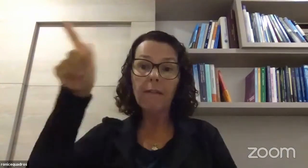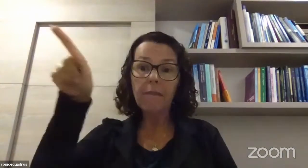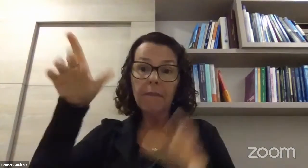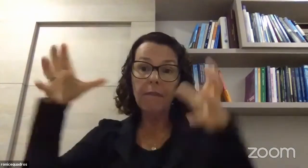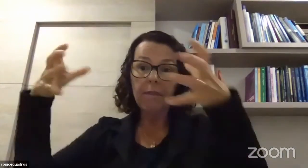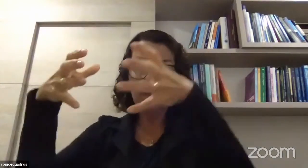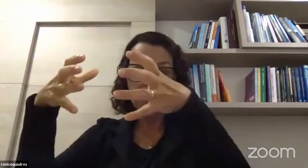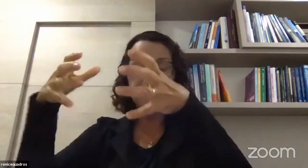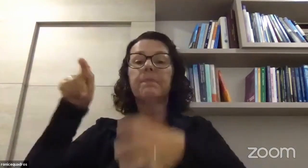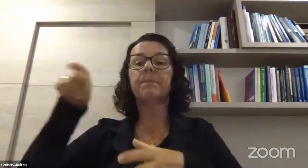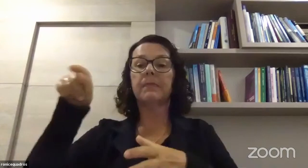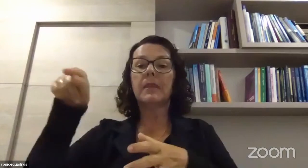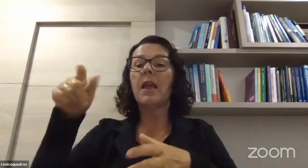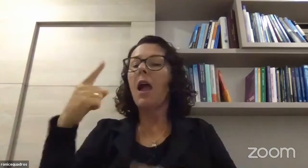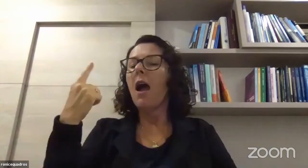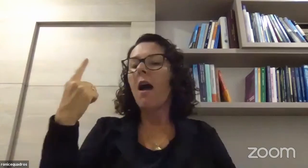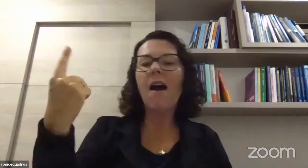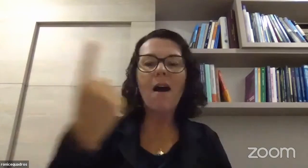Federation.